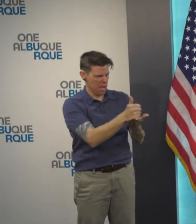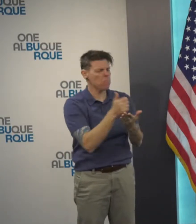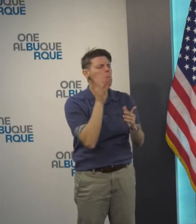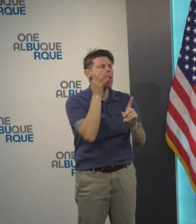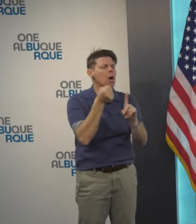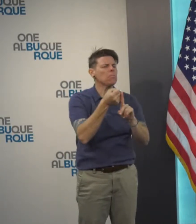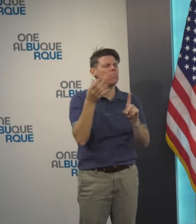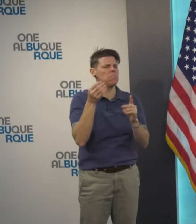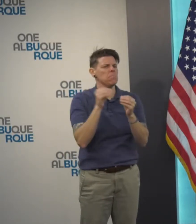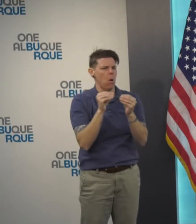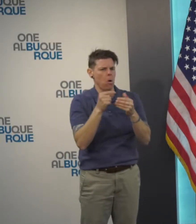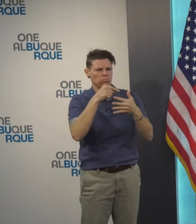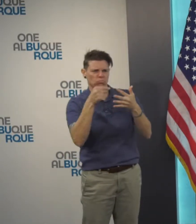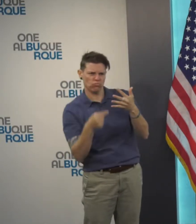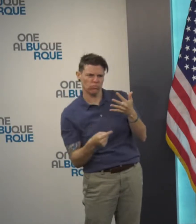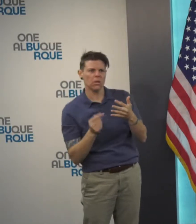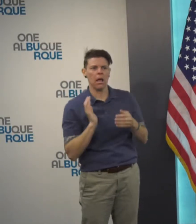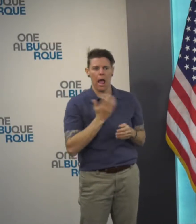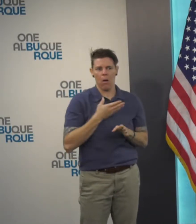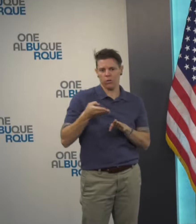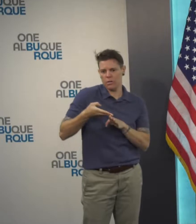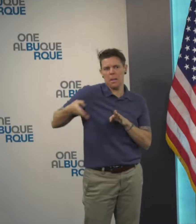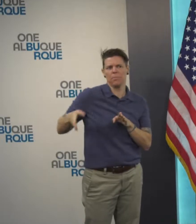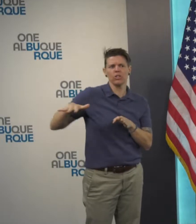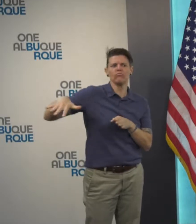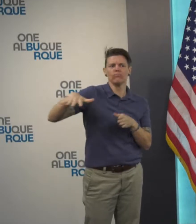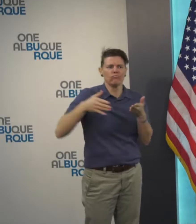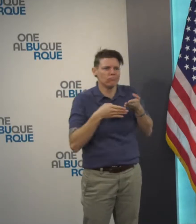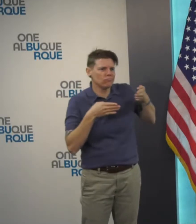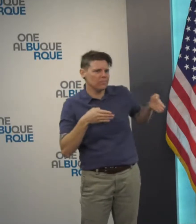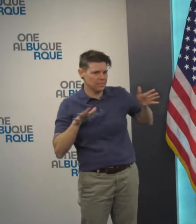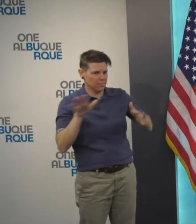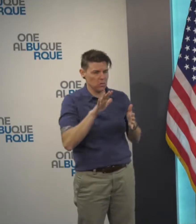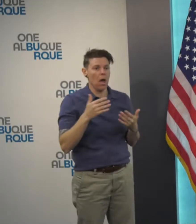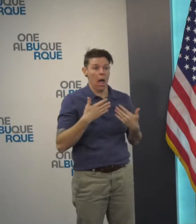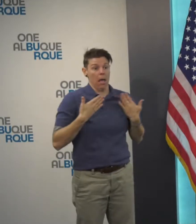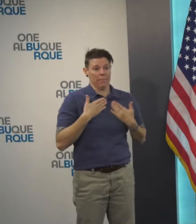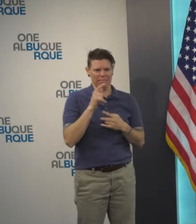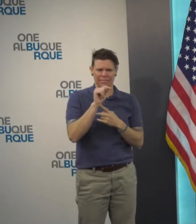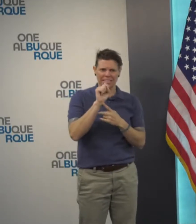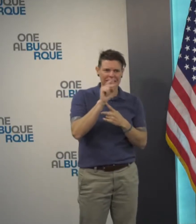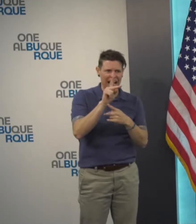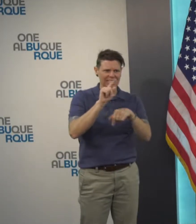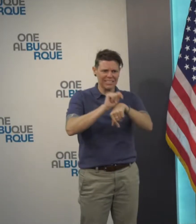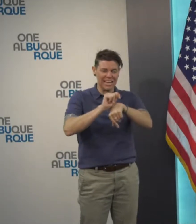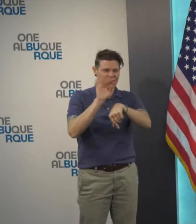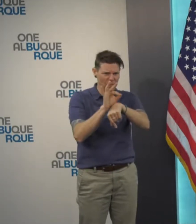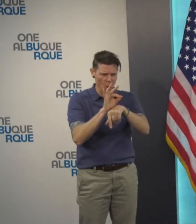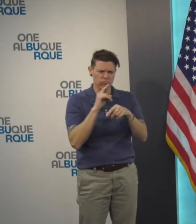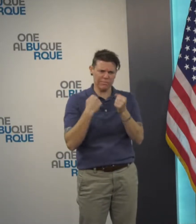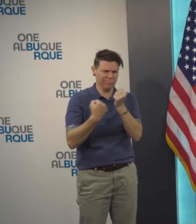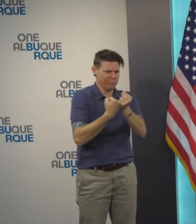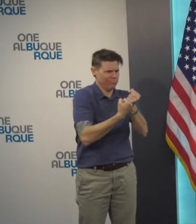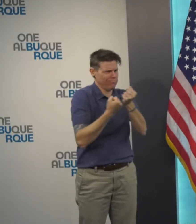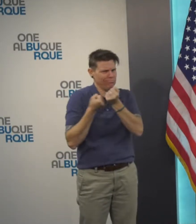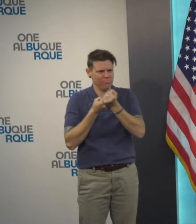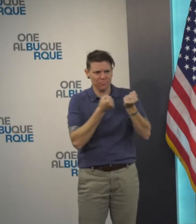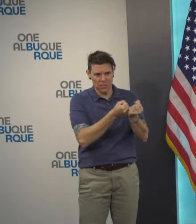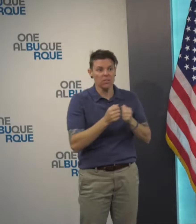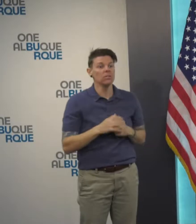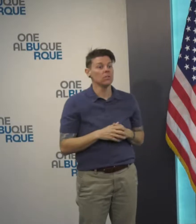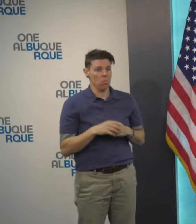in particular with this issue, and so I'm glad this task force is starting because we were able to kind of fill a gap, but now we need to work on this for a much longer